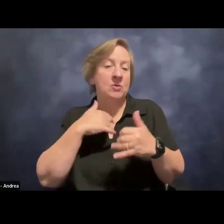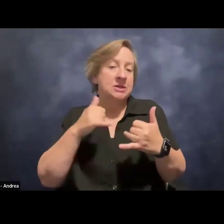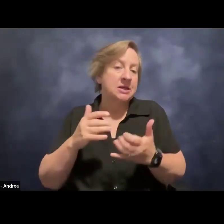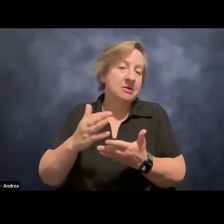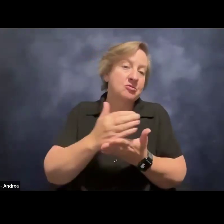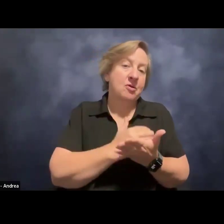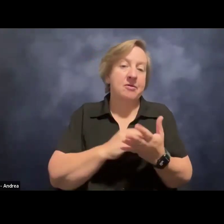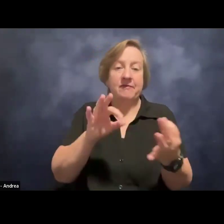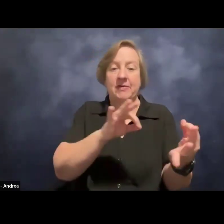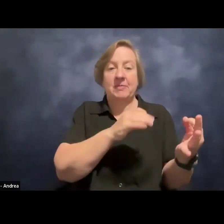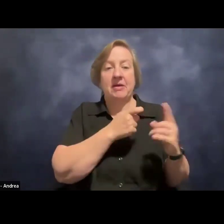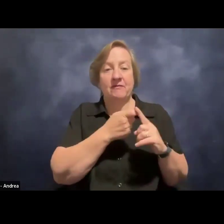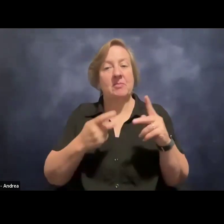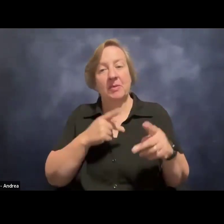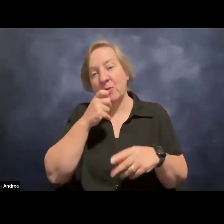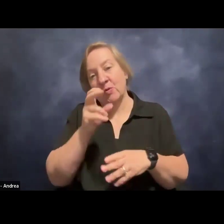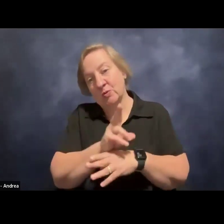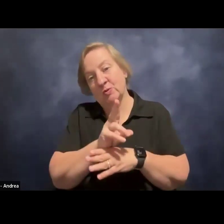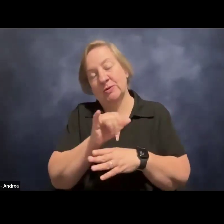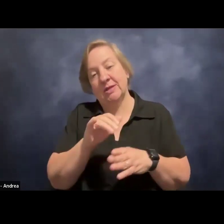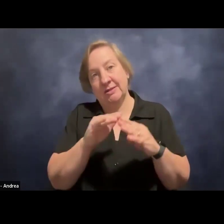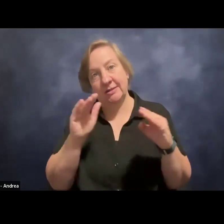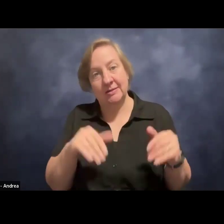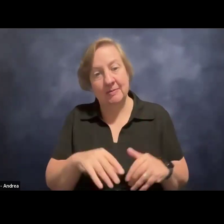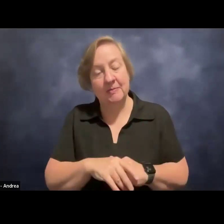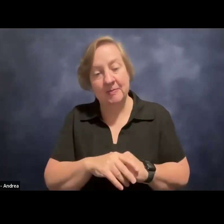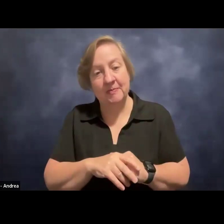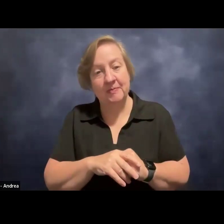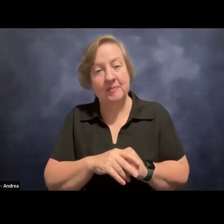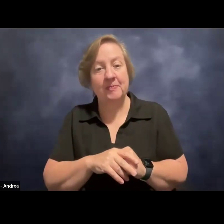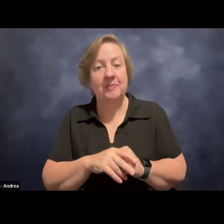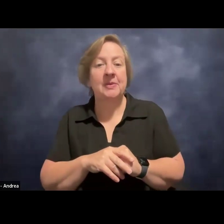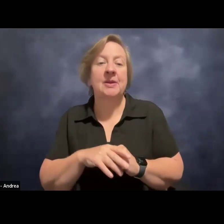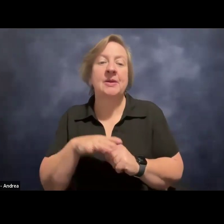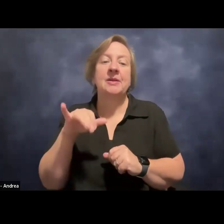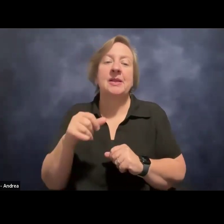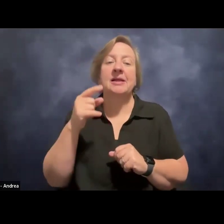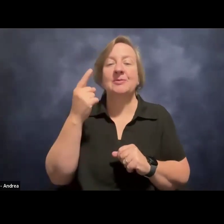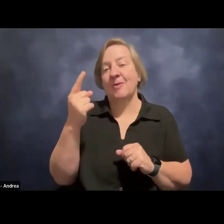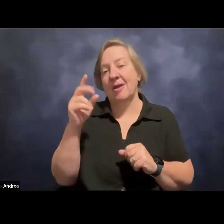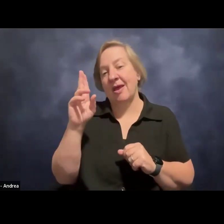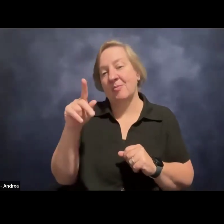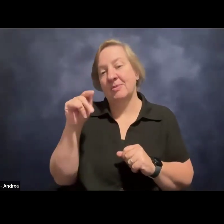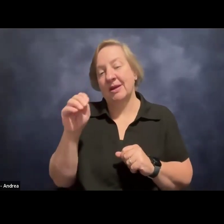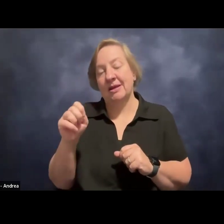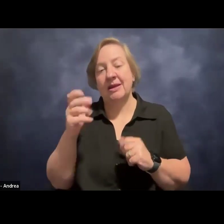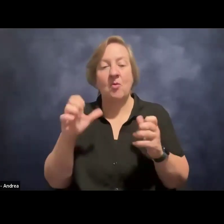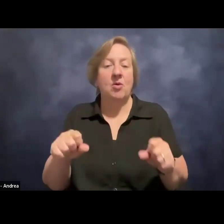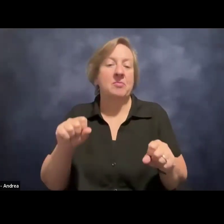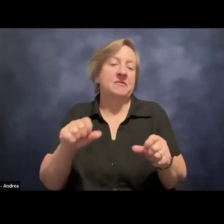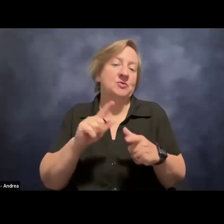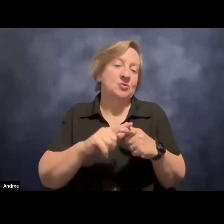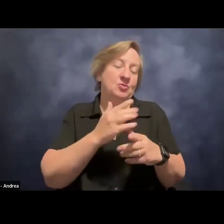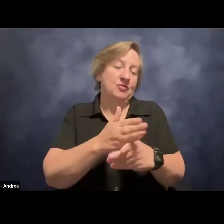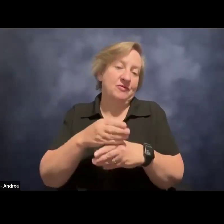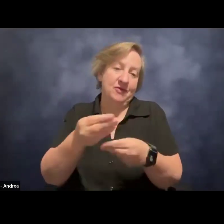from people who are actually utilizing the system? So that was one of the updates that I wanted to be able to provide. More